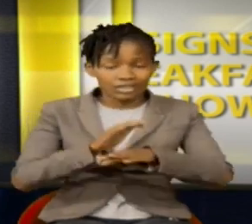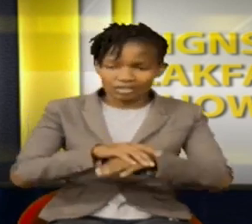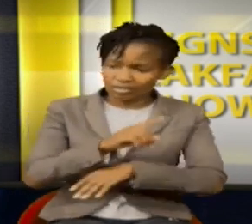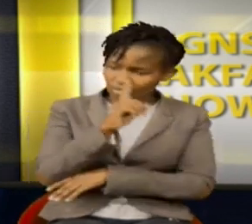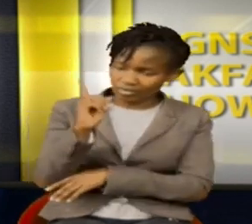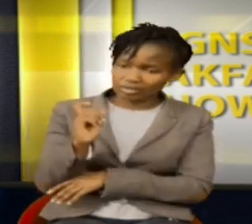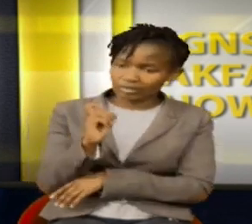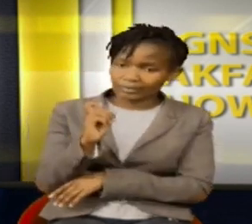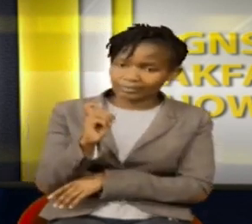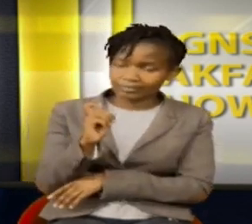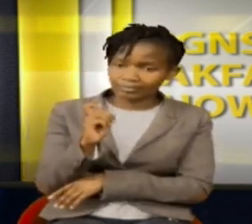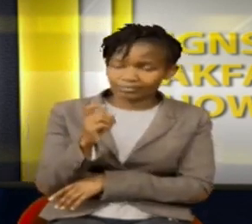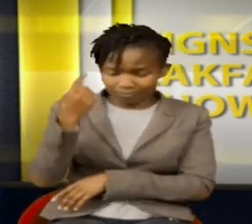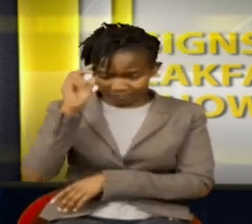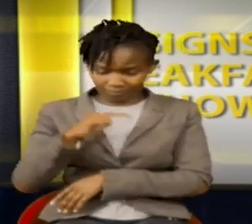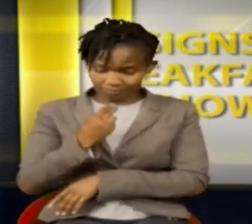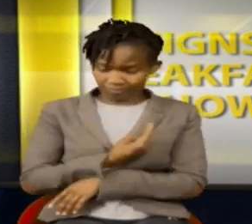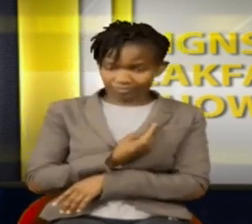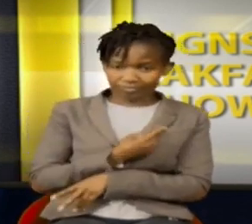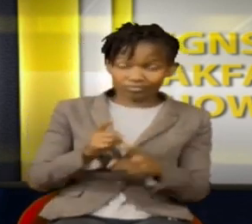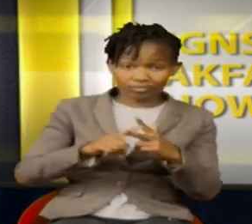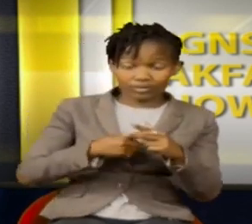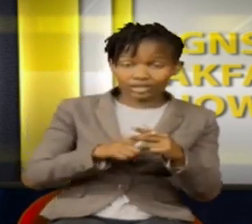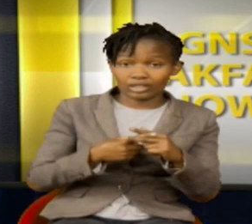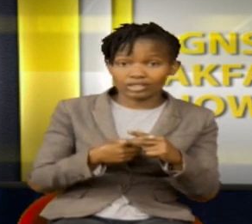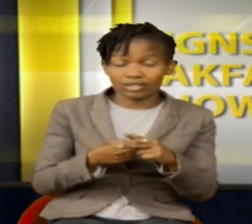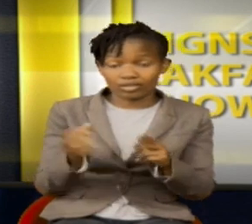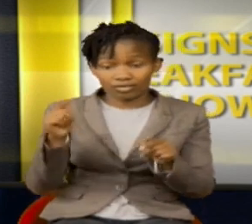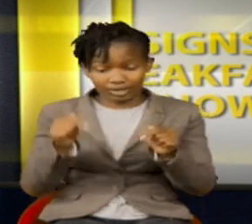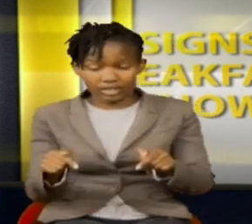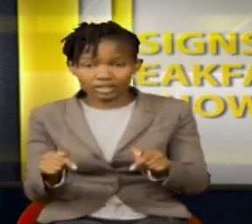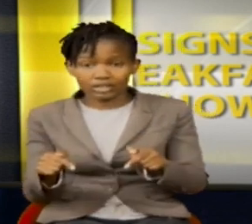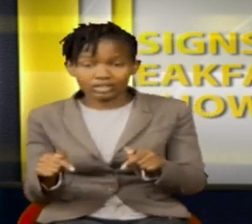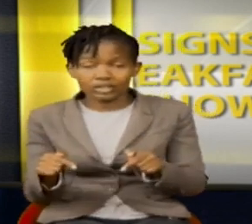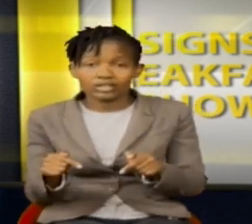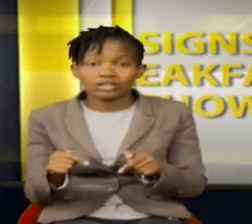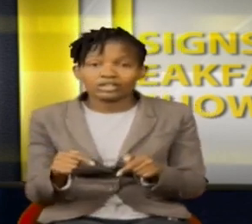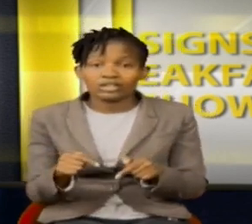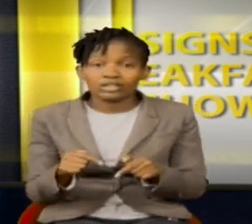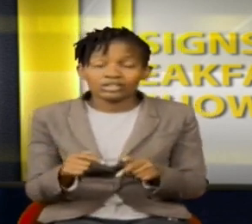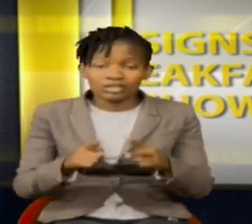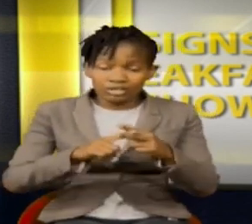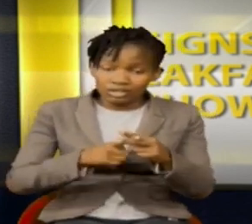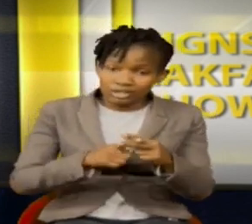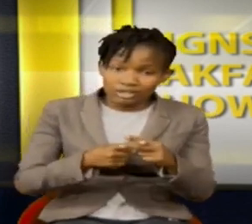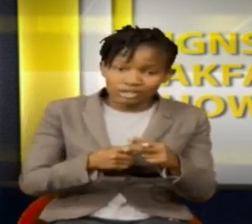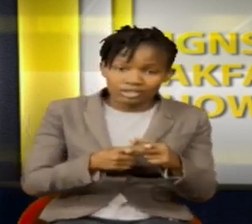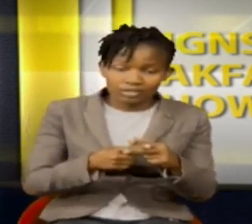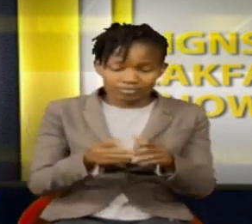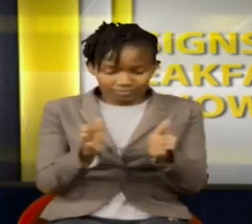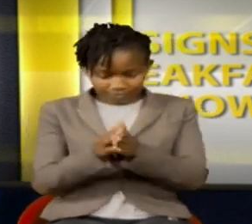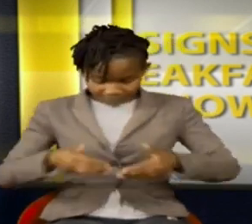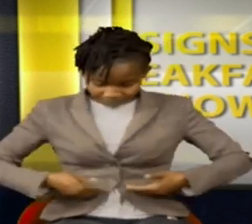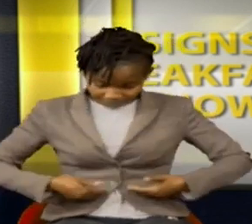So first we're at the beginning of this conversation. So the conversation starts with the core audience, which is the youth.